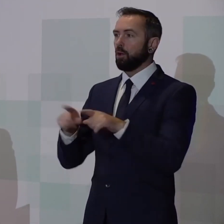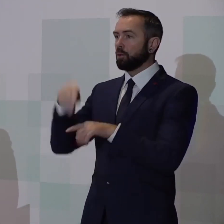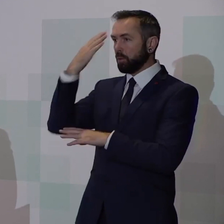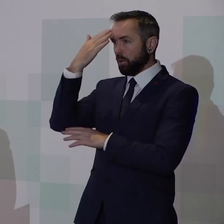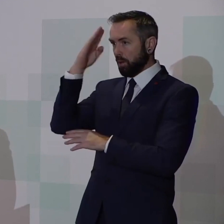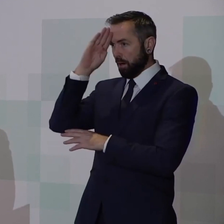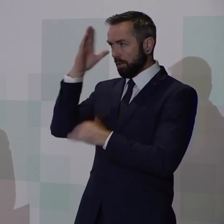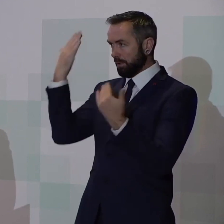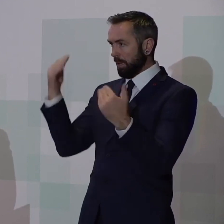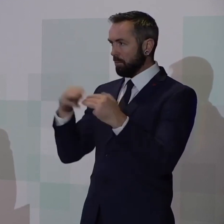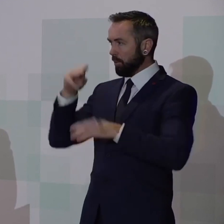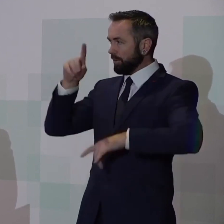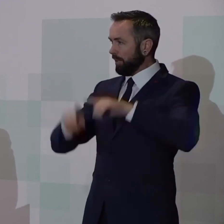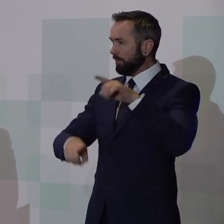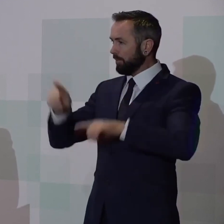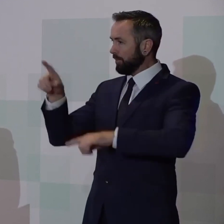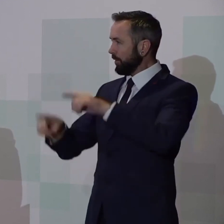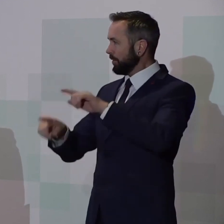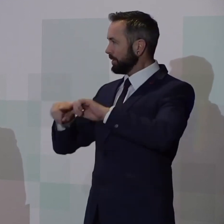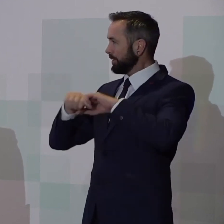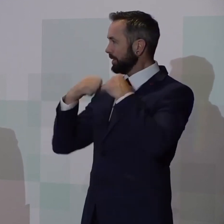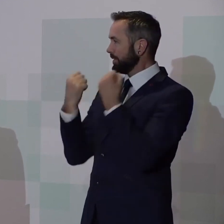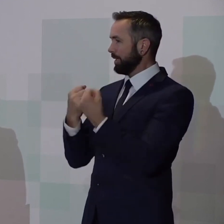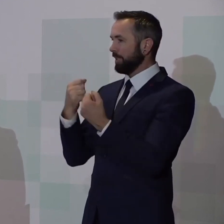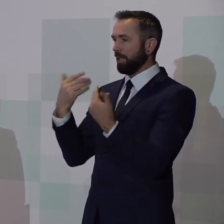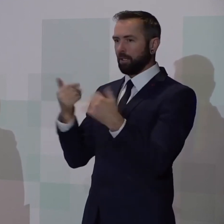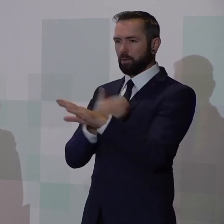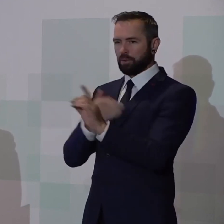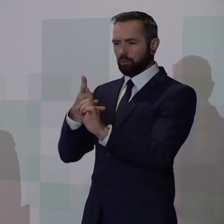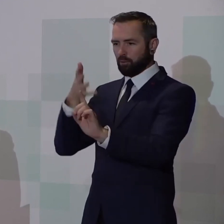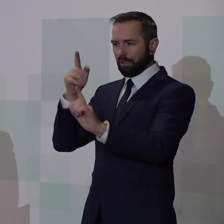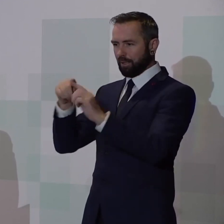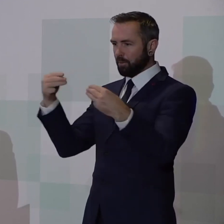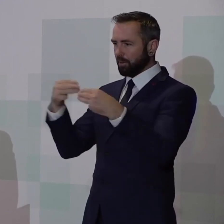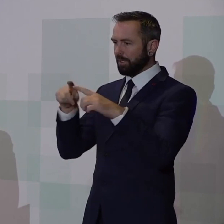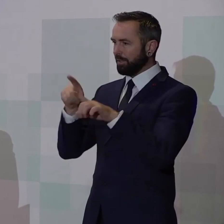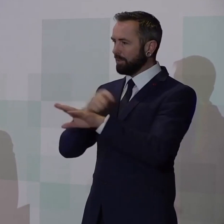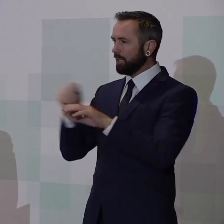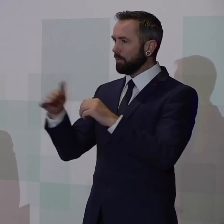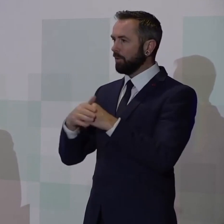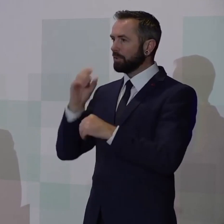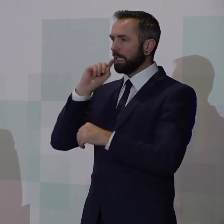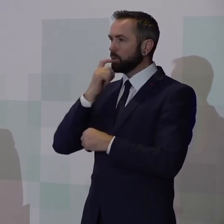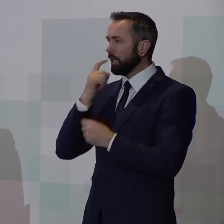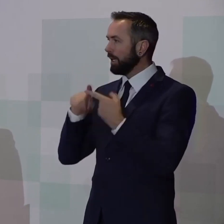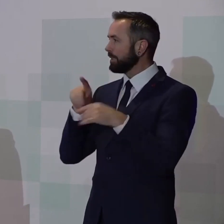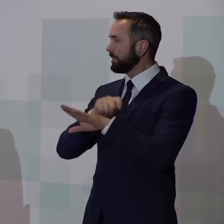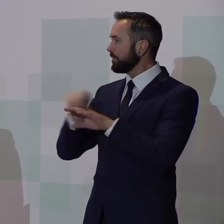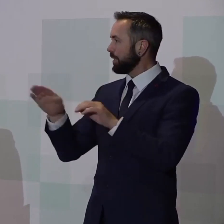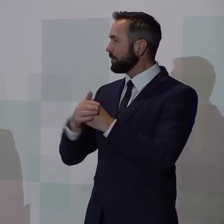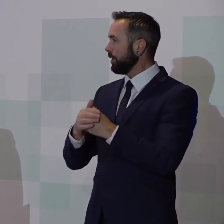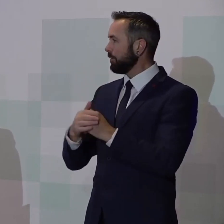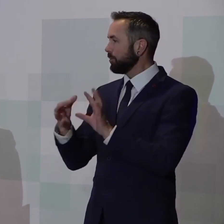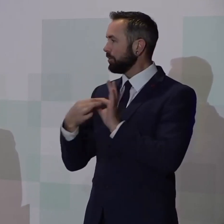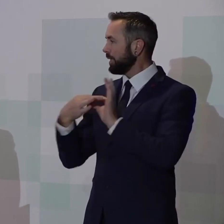has become a much more diverse society. We now recognise and protect different kinds of sexualities and different kinds of